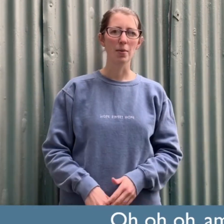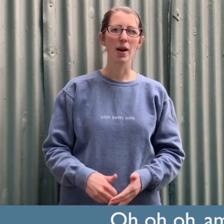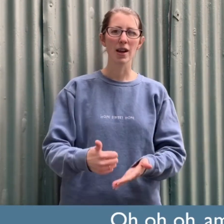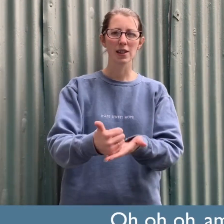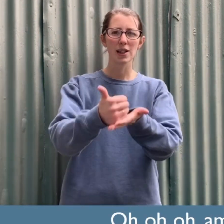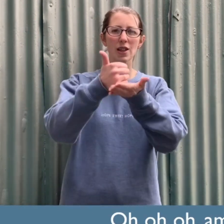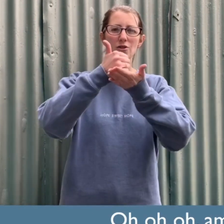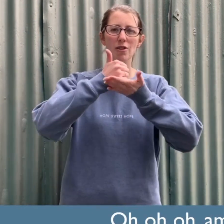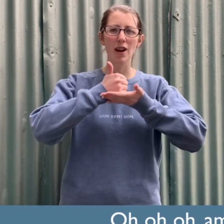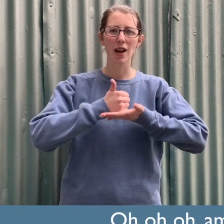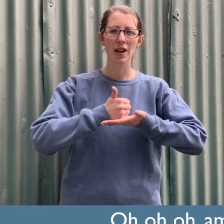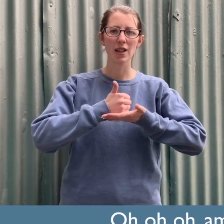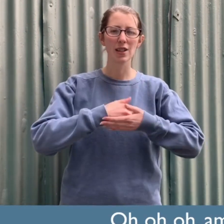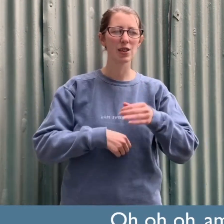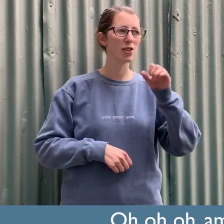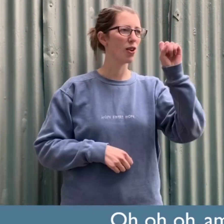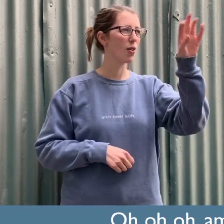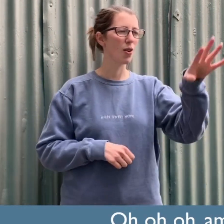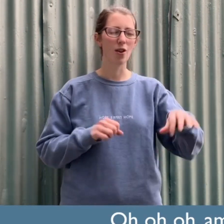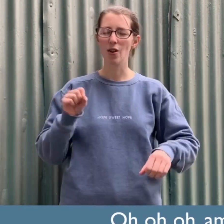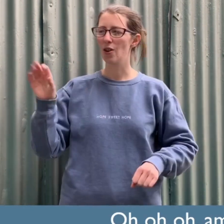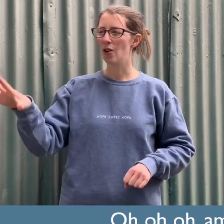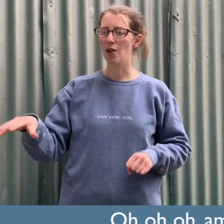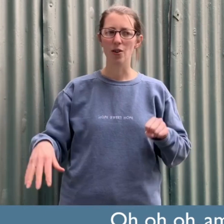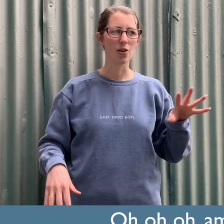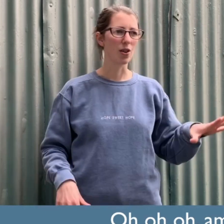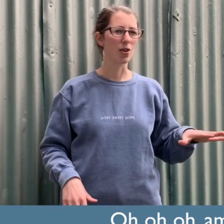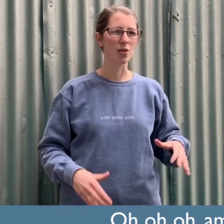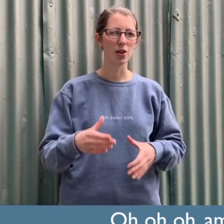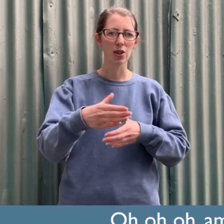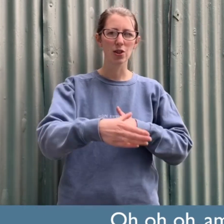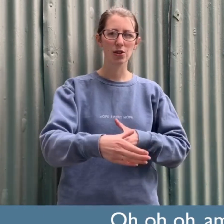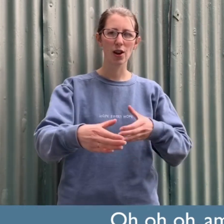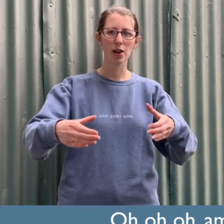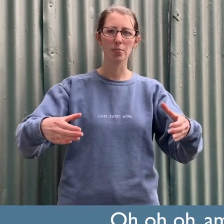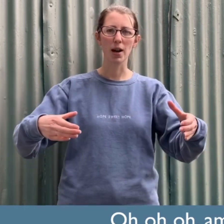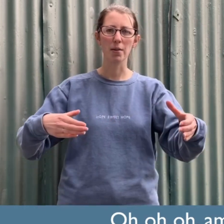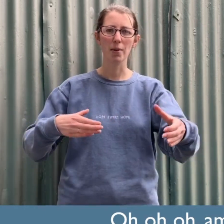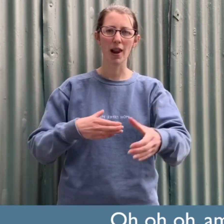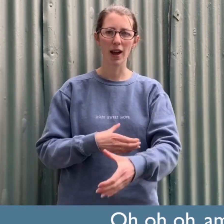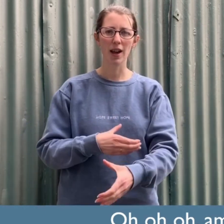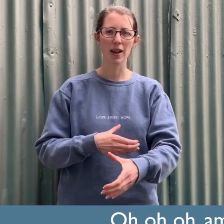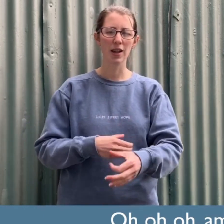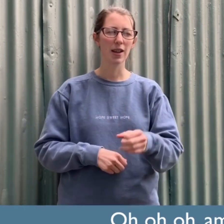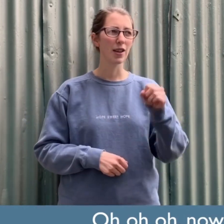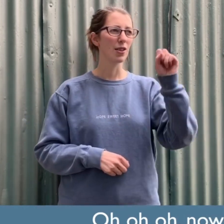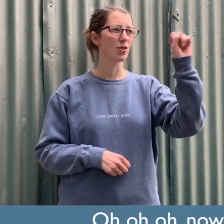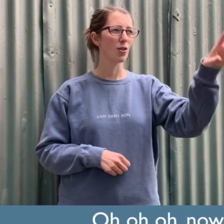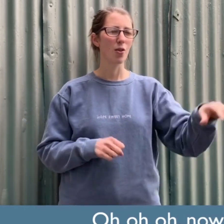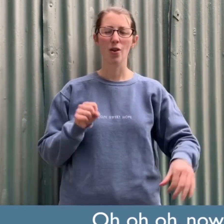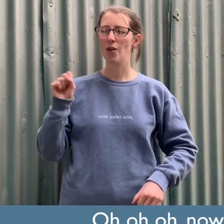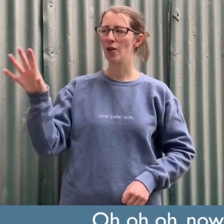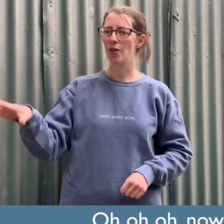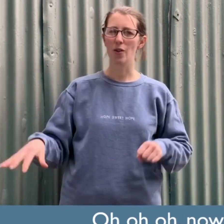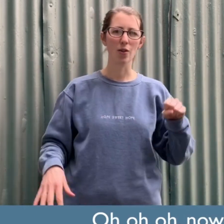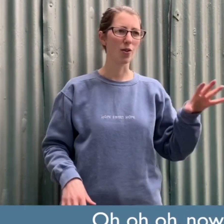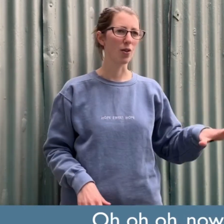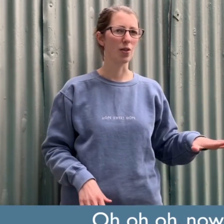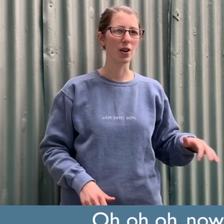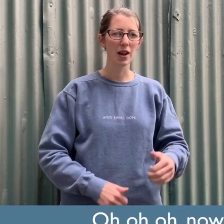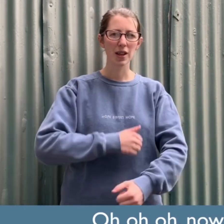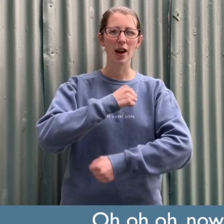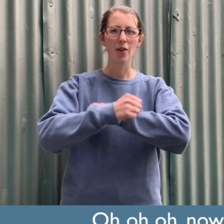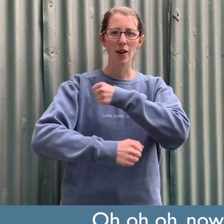Oh, amazing grace. Oh, you took my place.